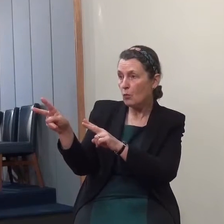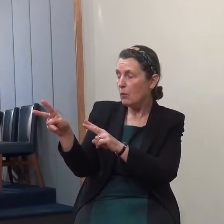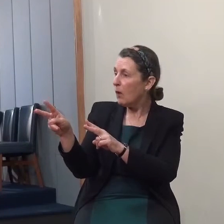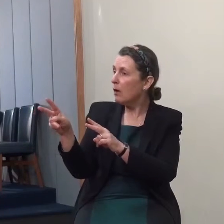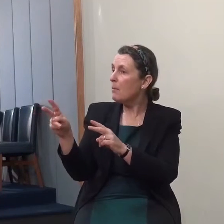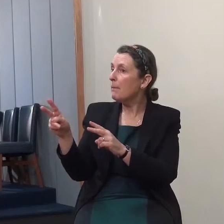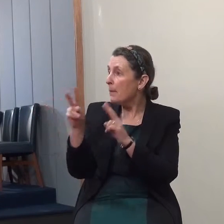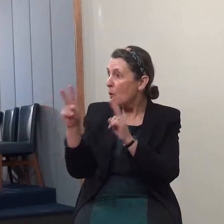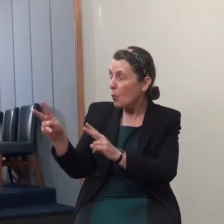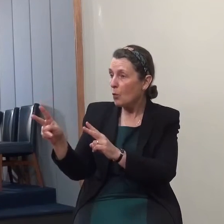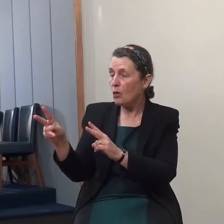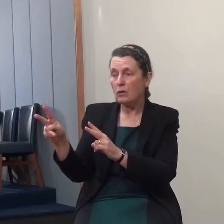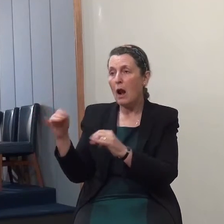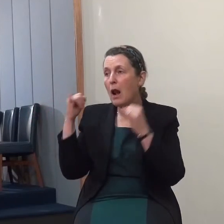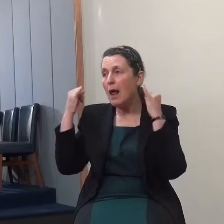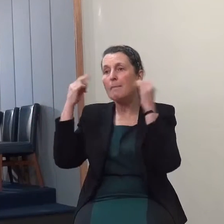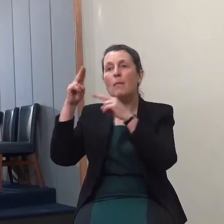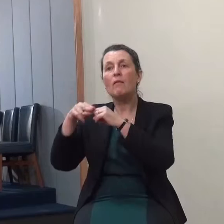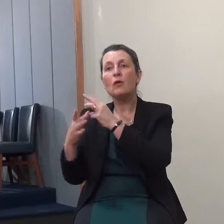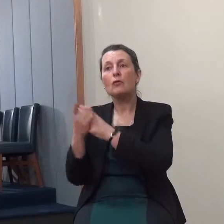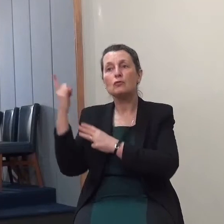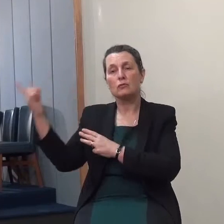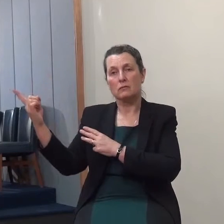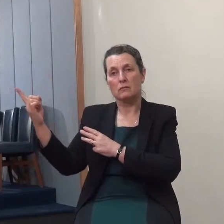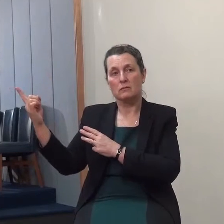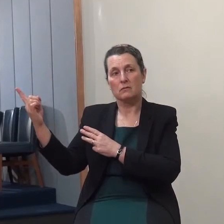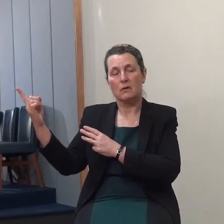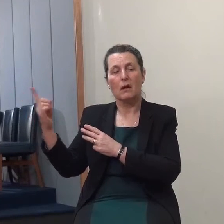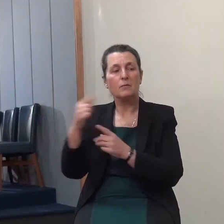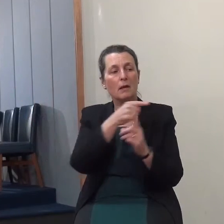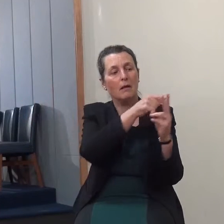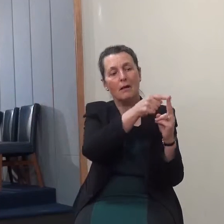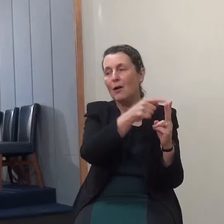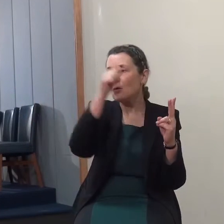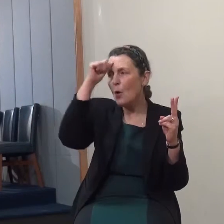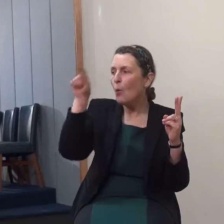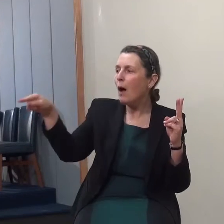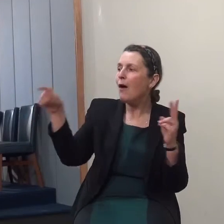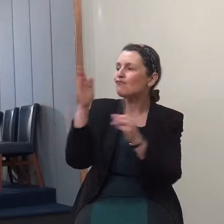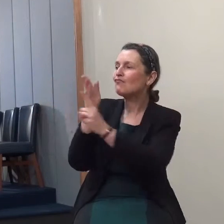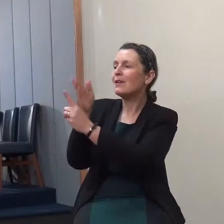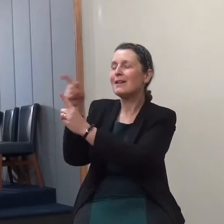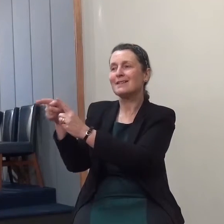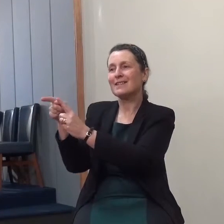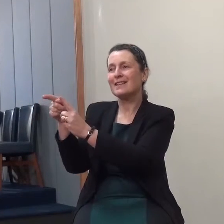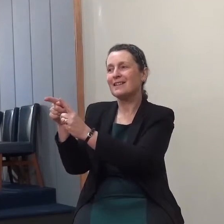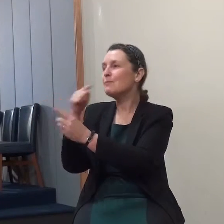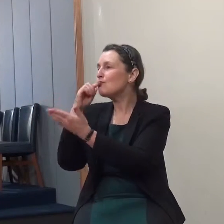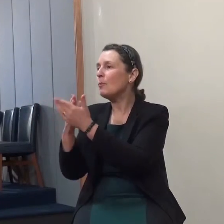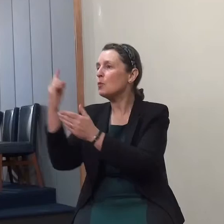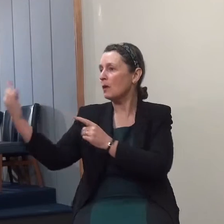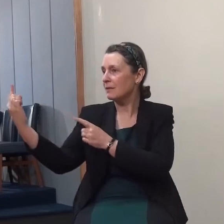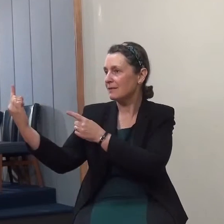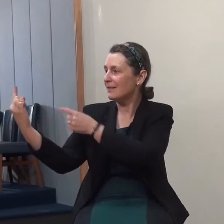They knew that he was identifying Christ as Messiah. And the two disciples heard him speak, and